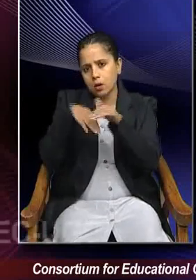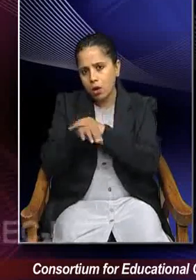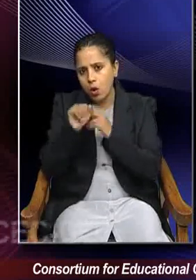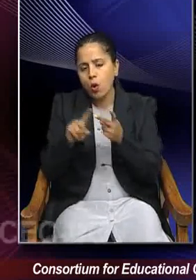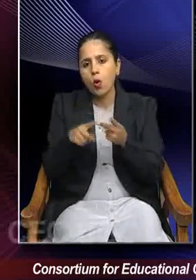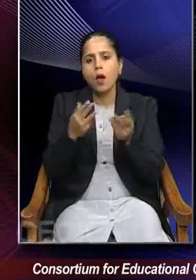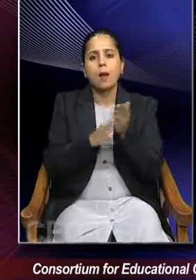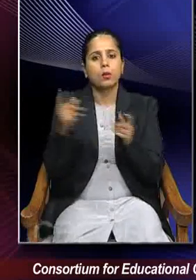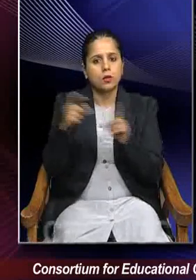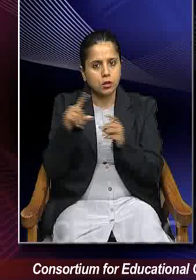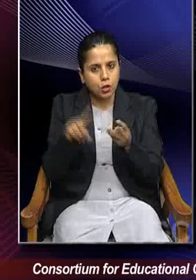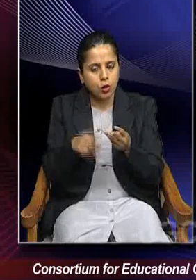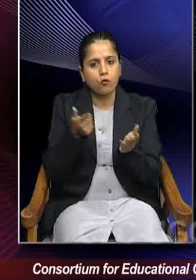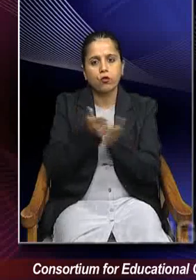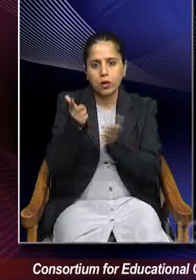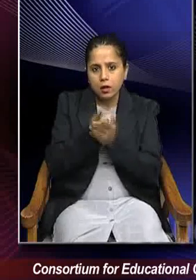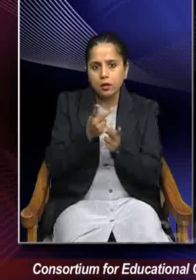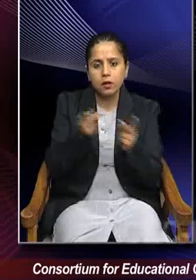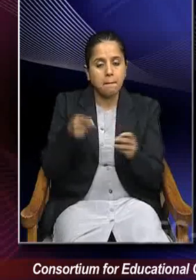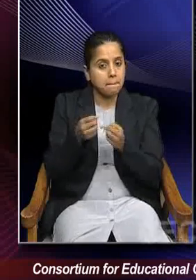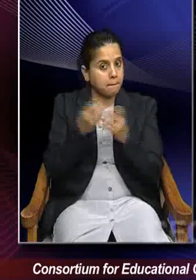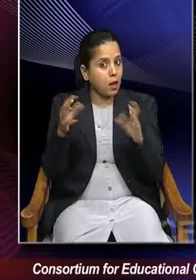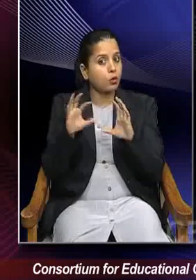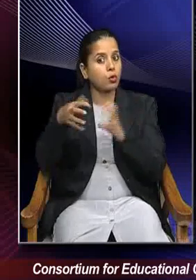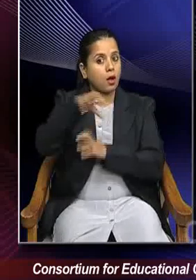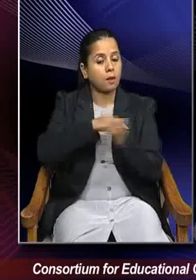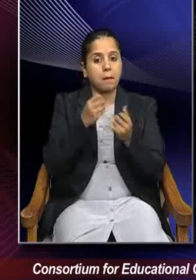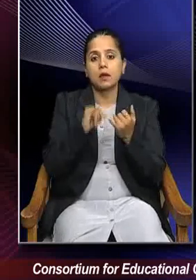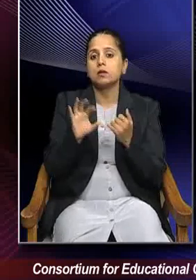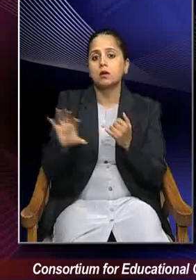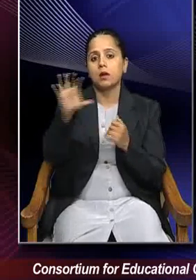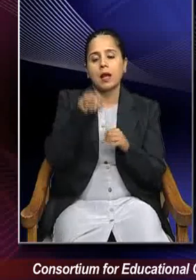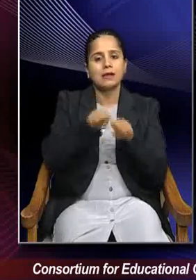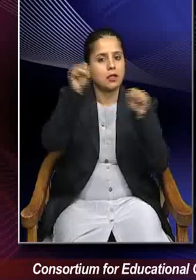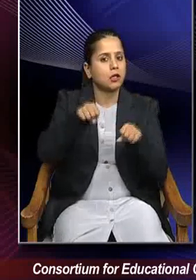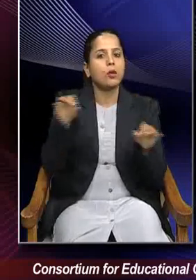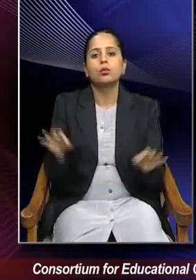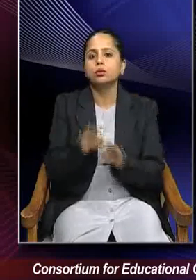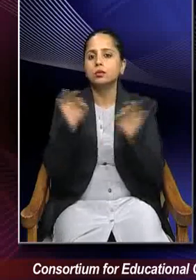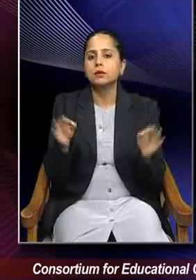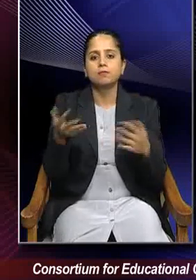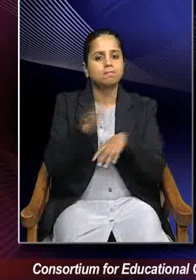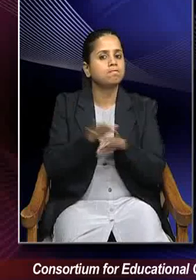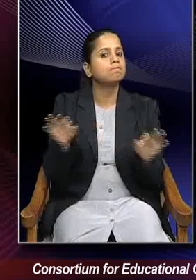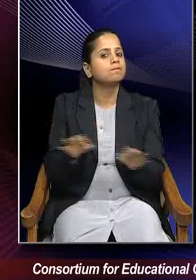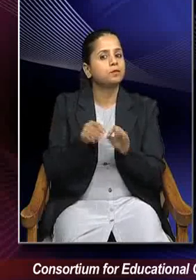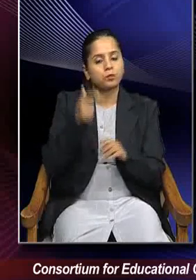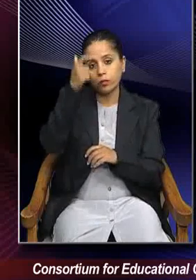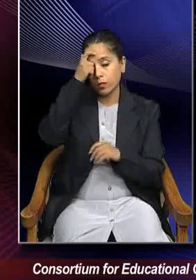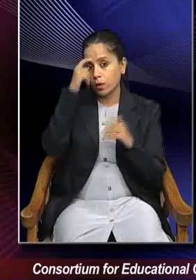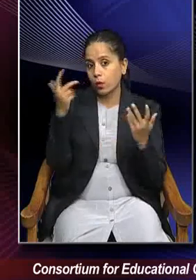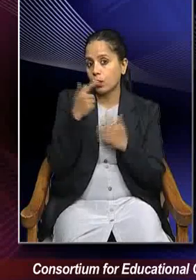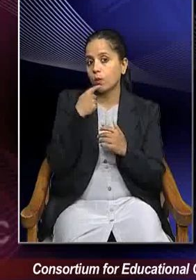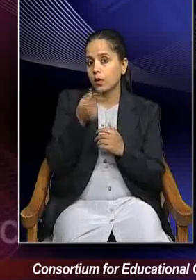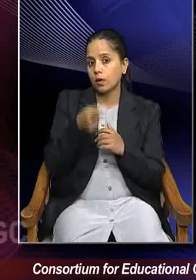corporation levels, or at the village level, many countries, many states do not have systems in place. So the problem is,